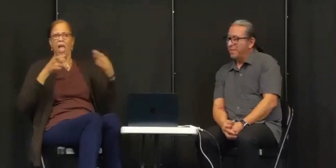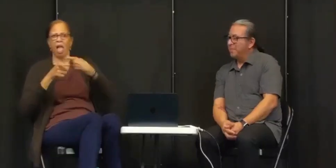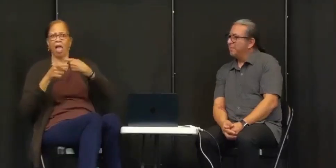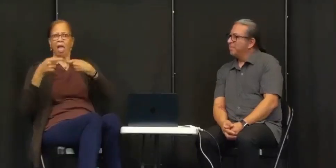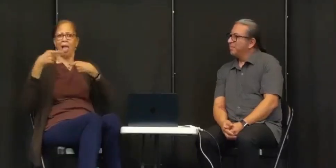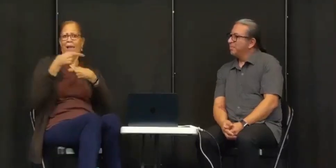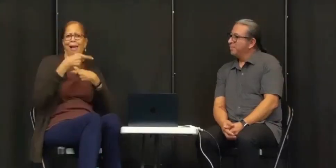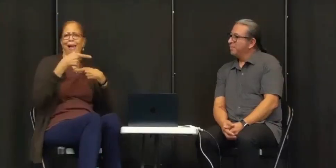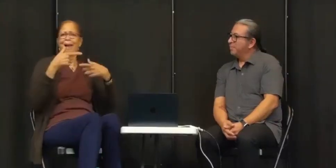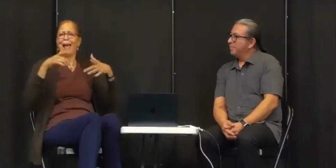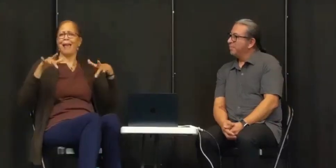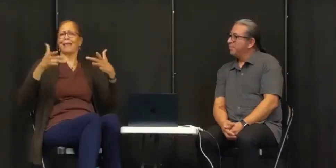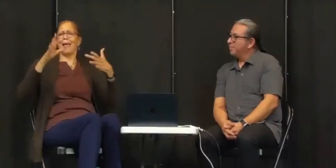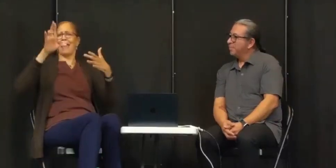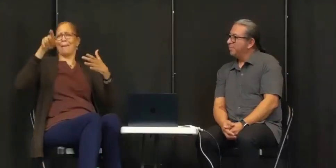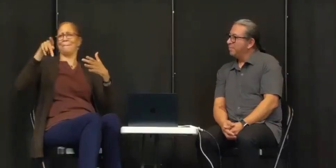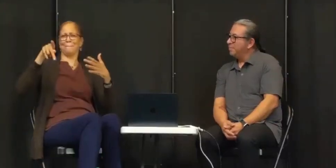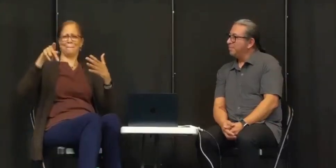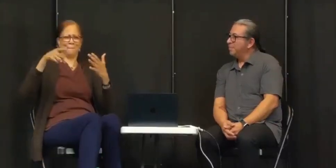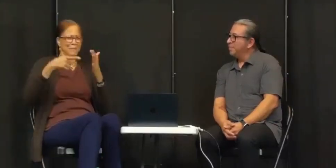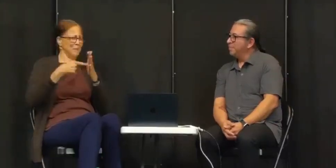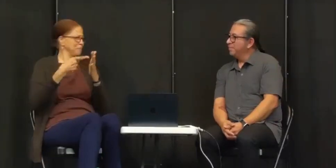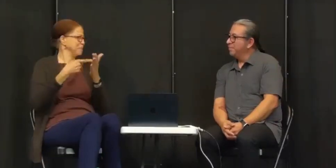gonna laugh, and if you make them,